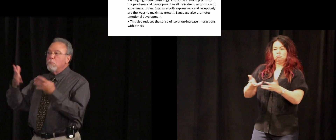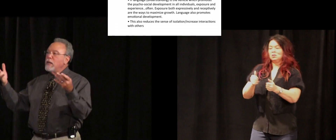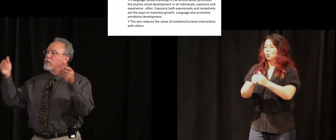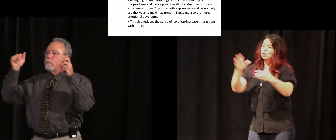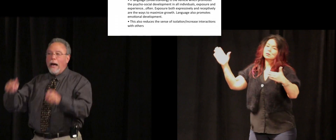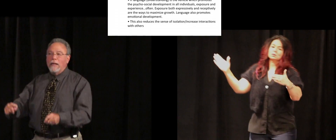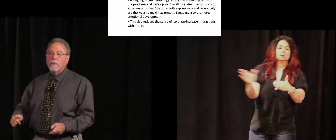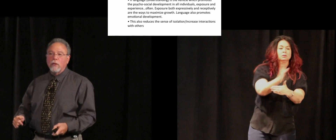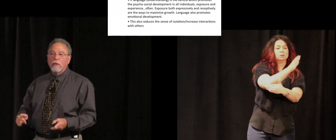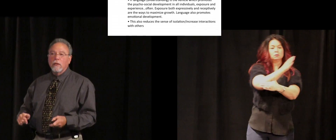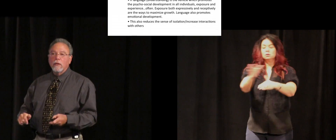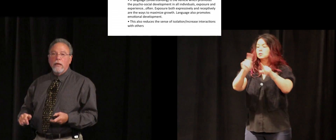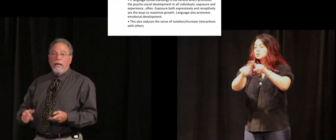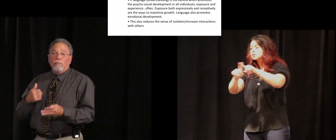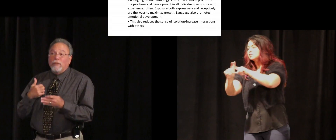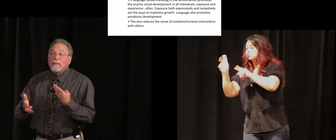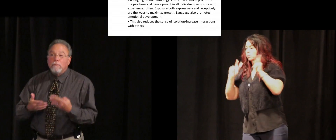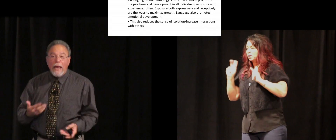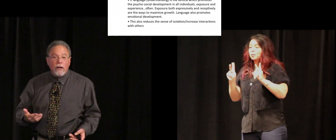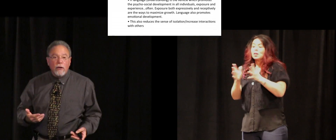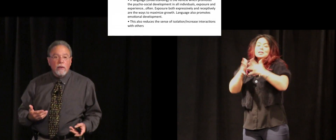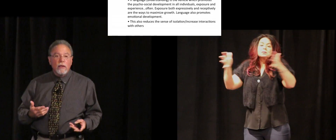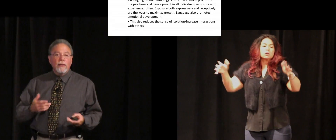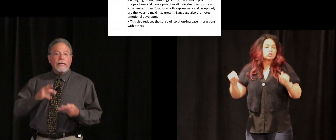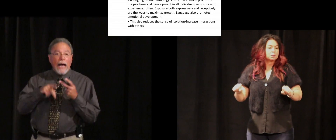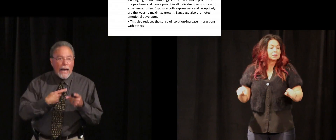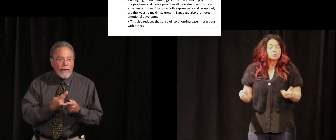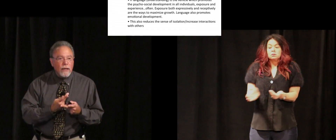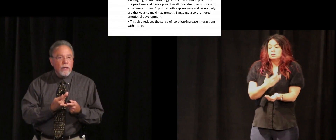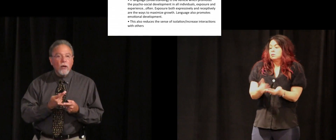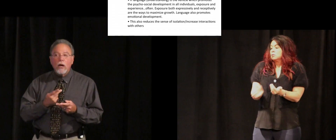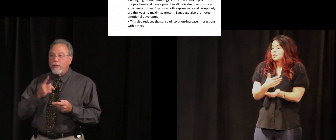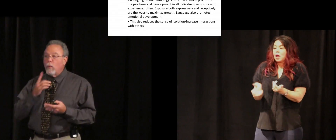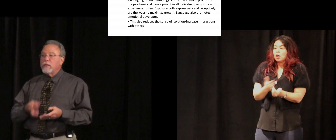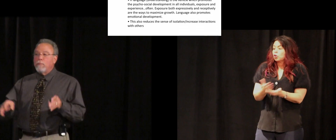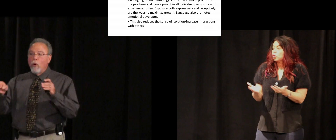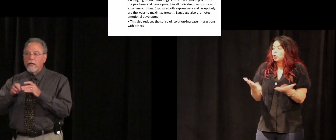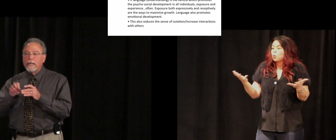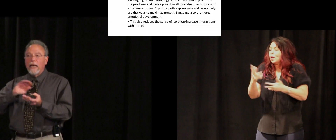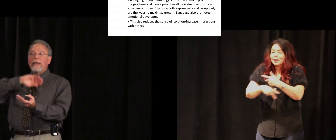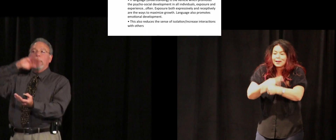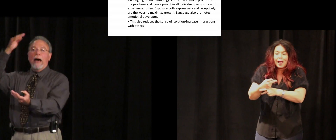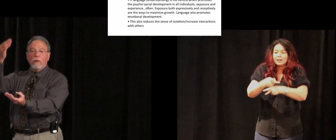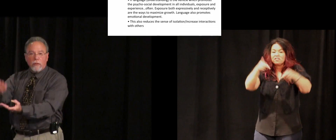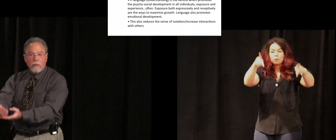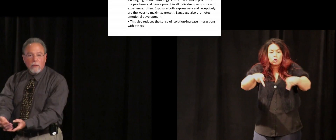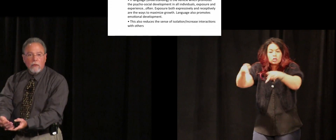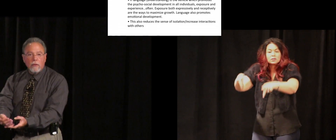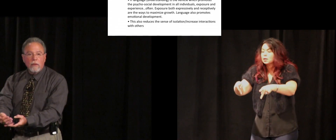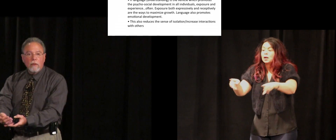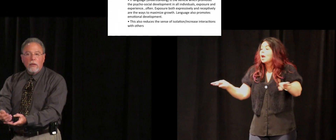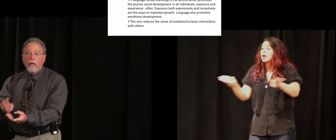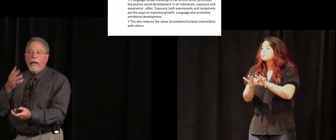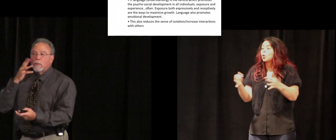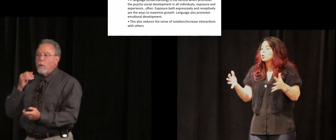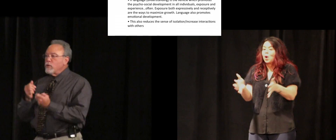get permission. You get permission to get in very close when you talk about the strength instead of the weaknesses.